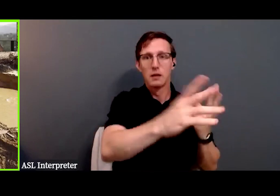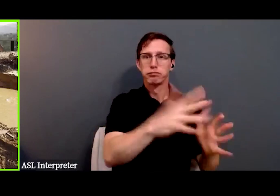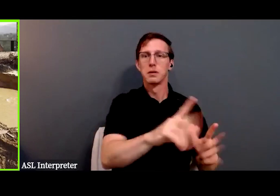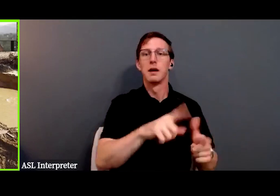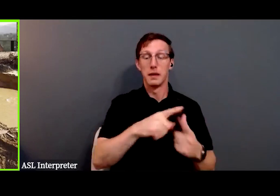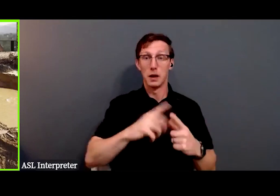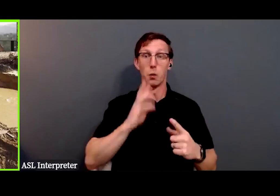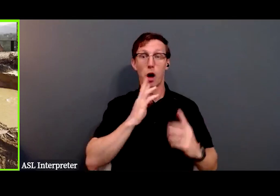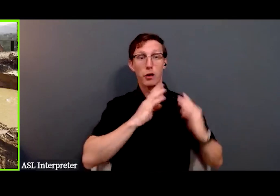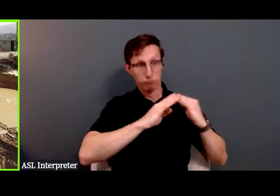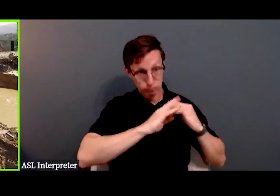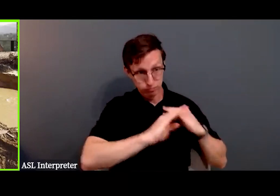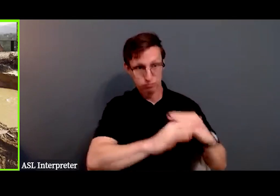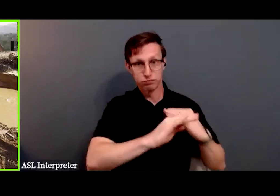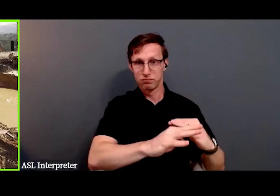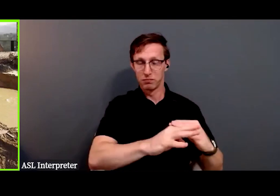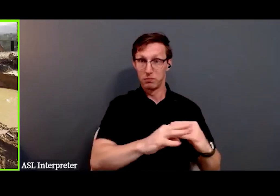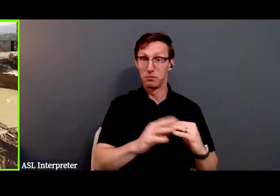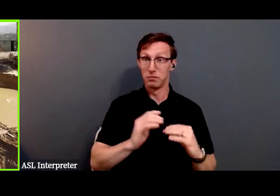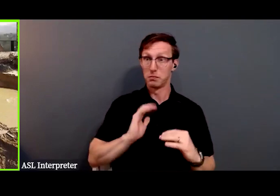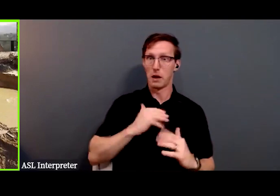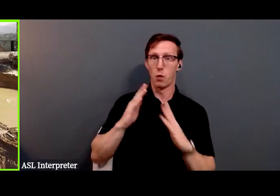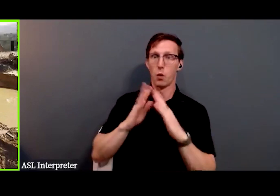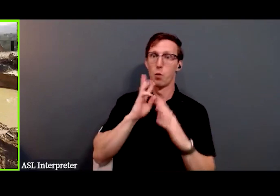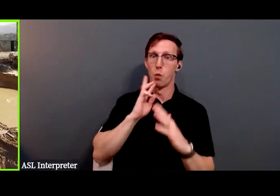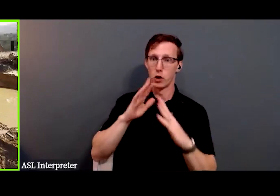of our water system.